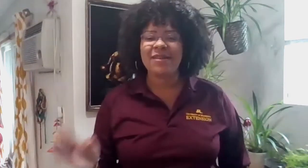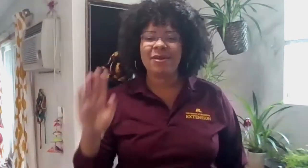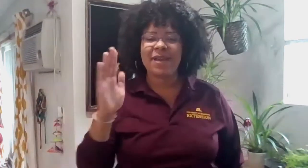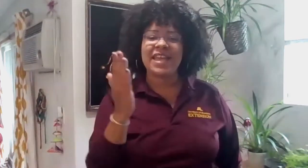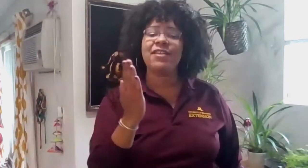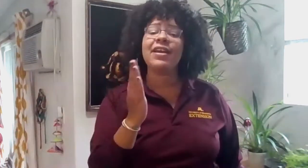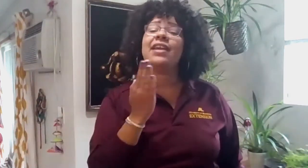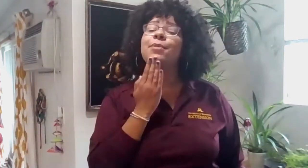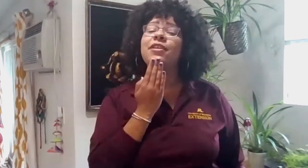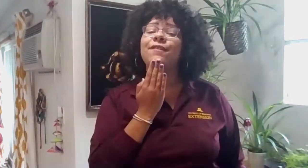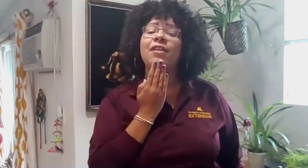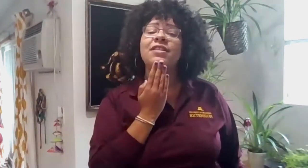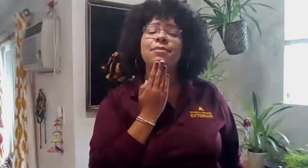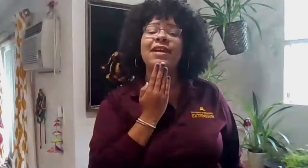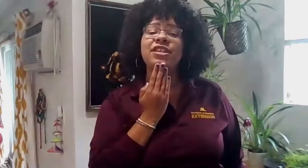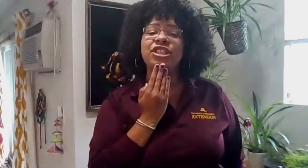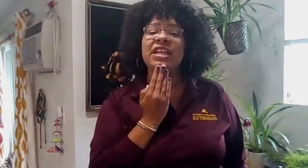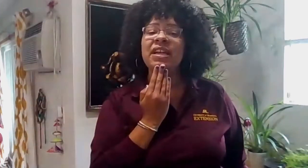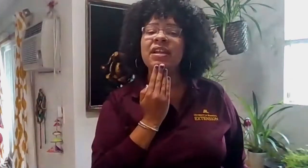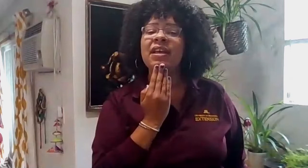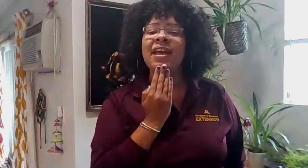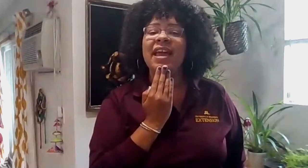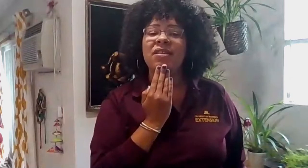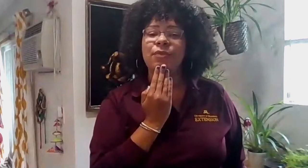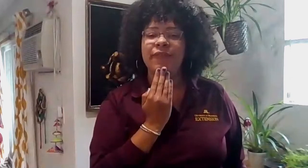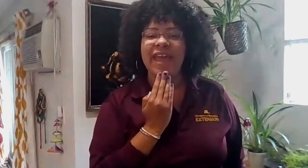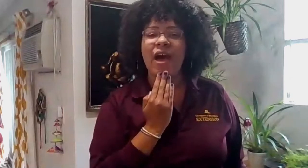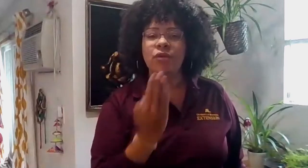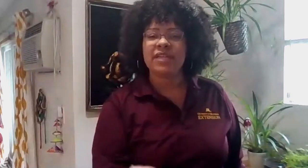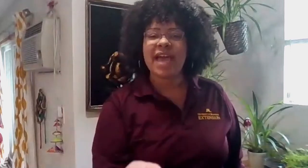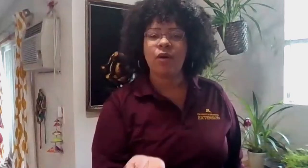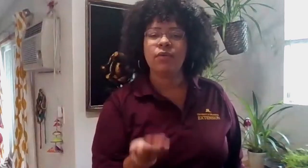someone, by taking your hand and putting your fingertips right to your chin, and then moving it out and down.